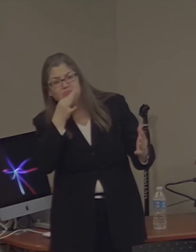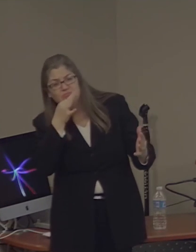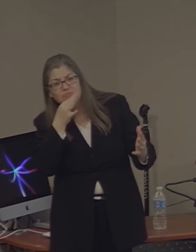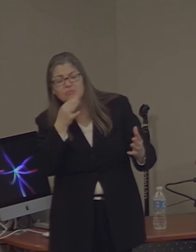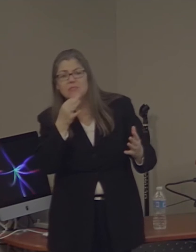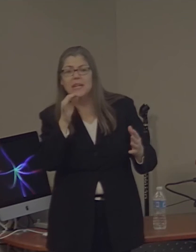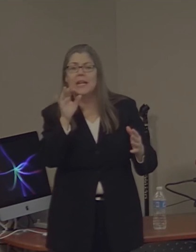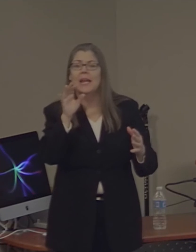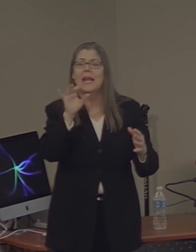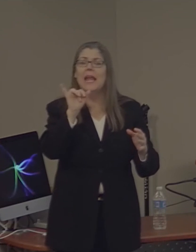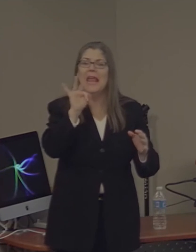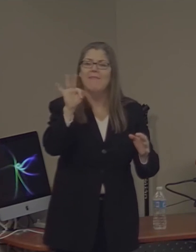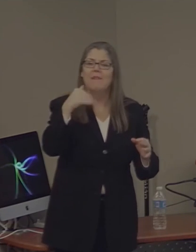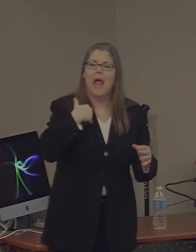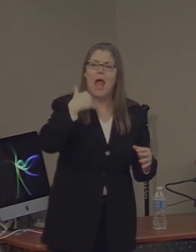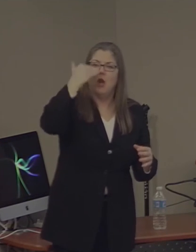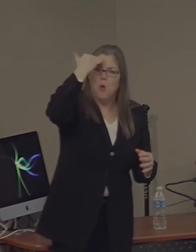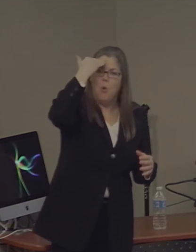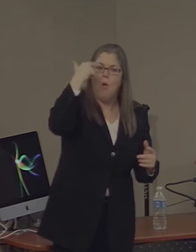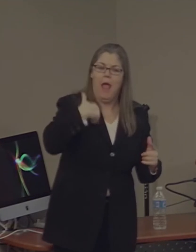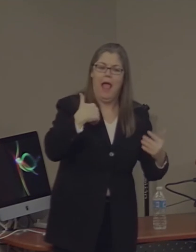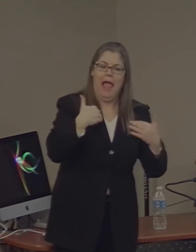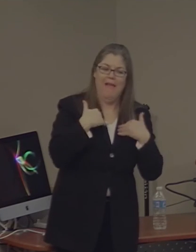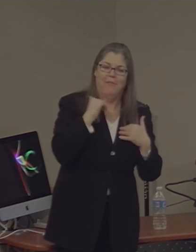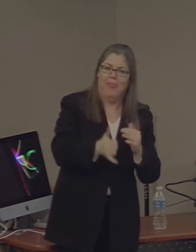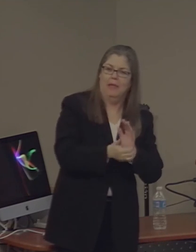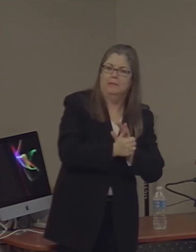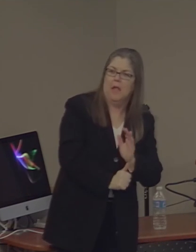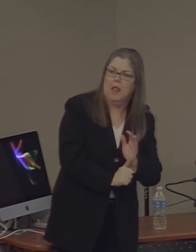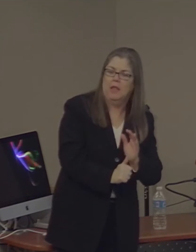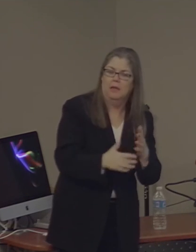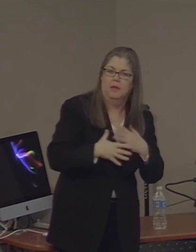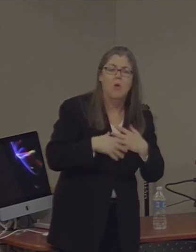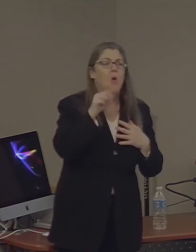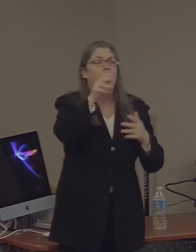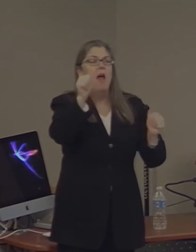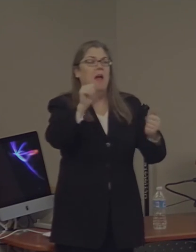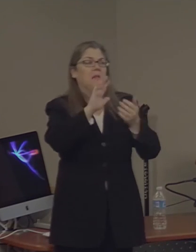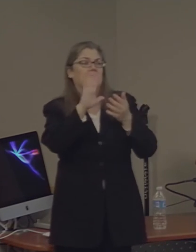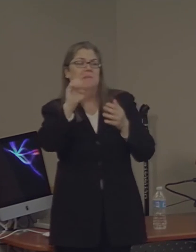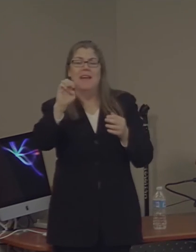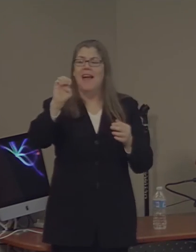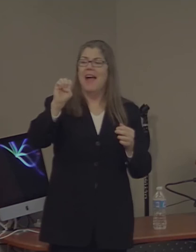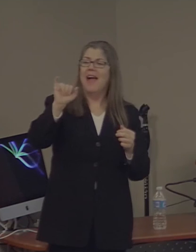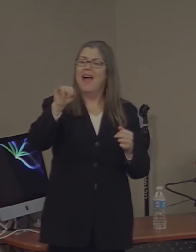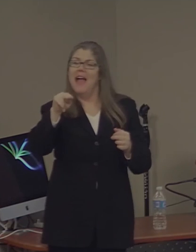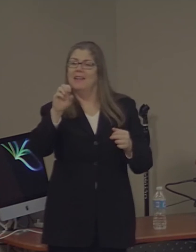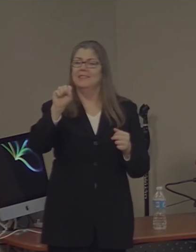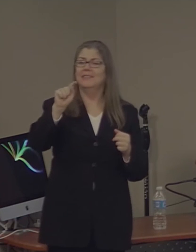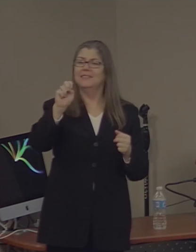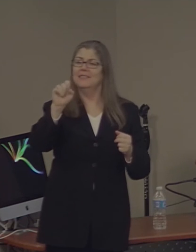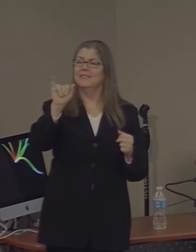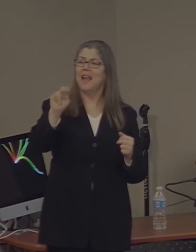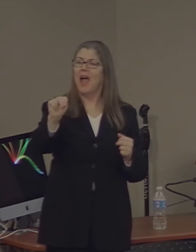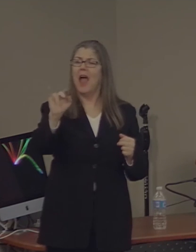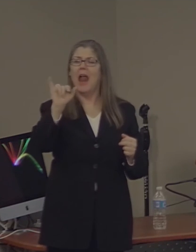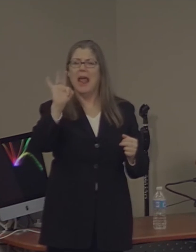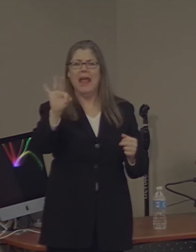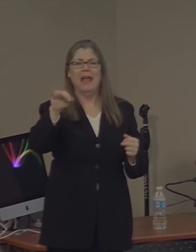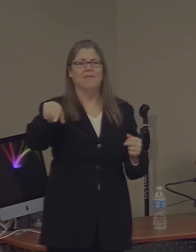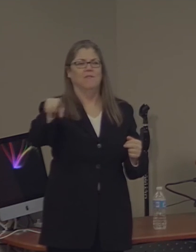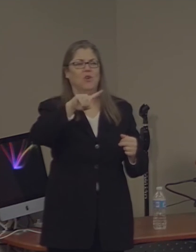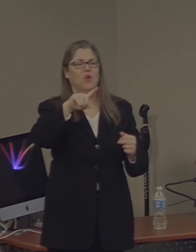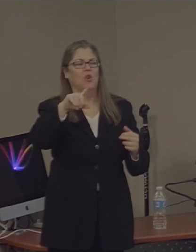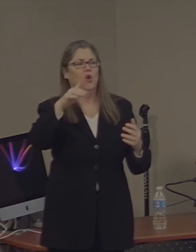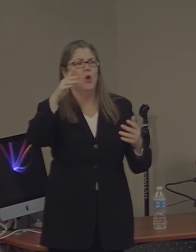would realize that their talent was there to tap, or going to be Einstein if only you realize that you should really do physics.